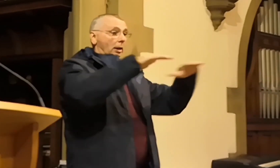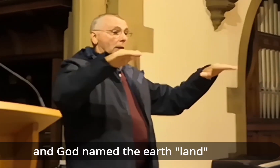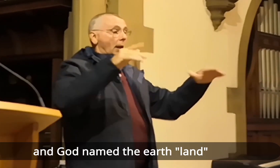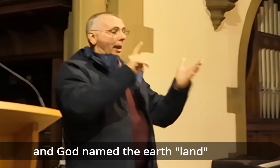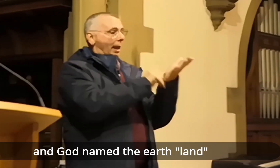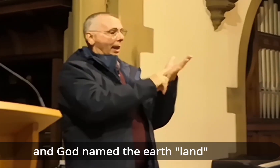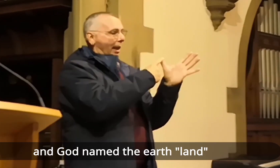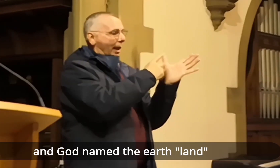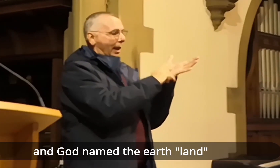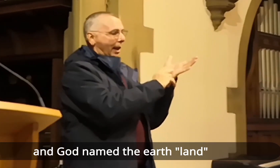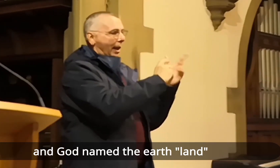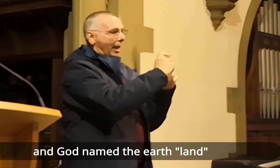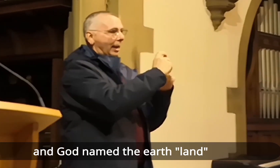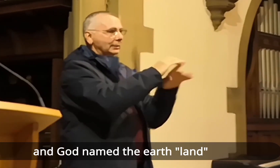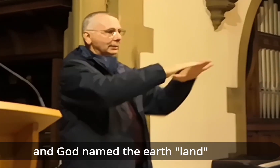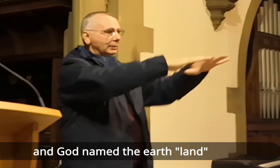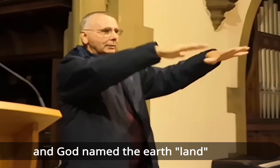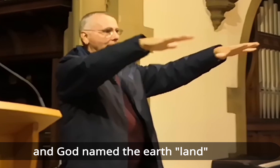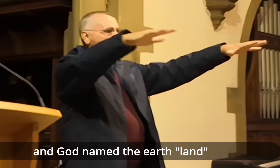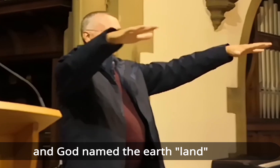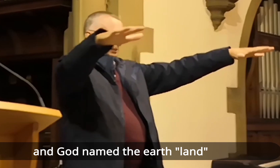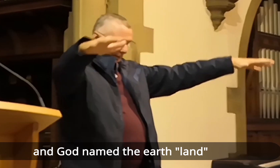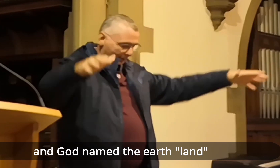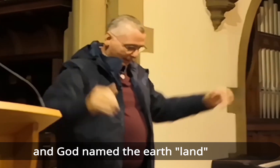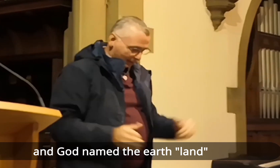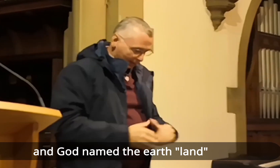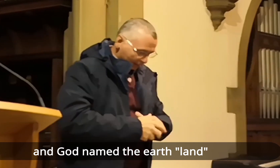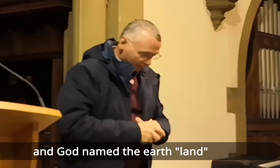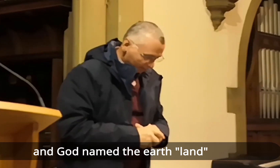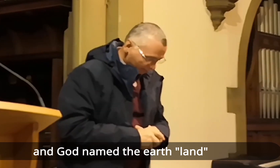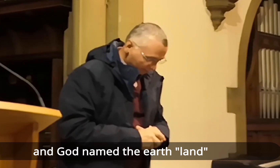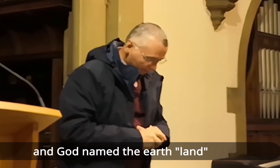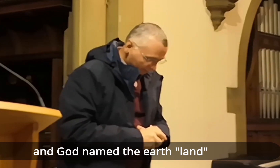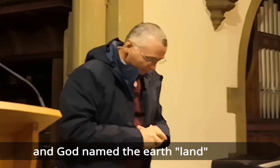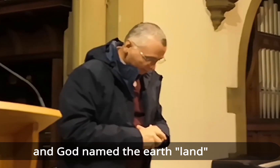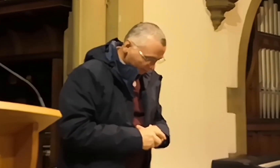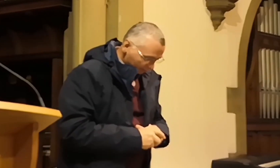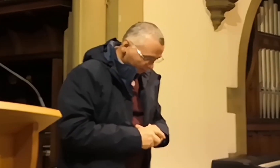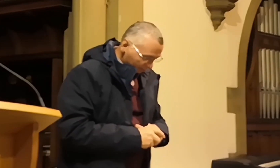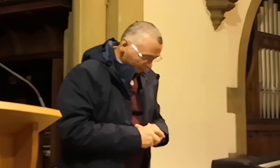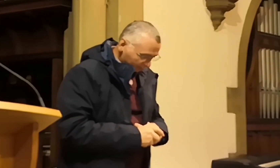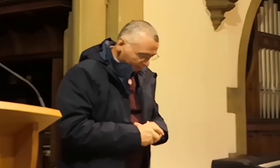And God named the earth, the land,